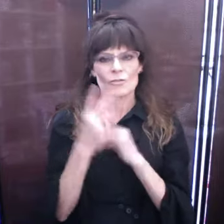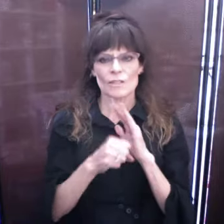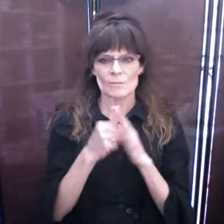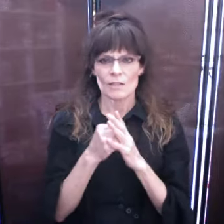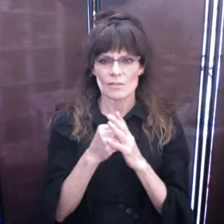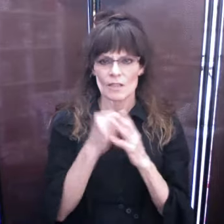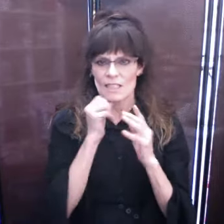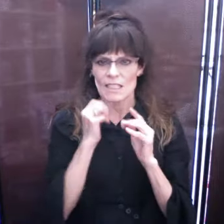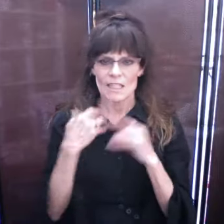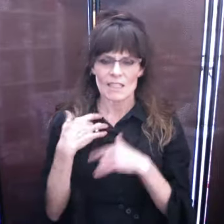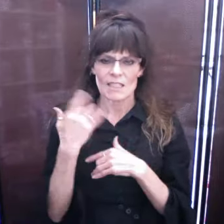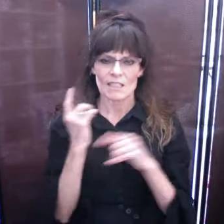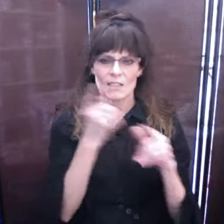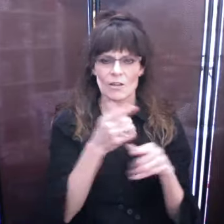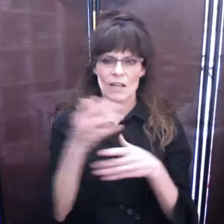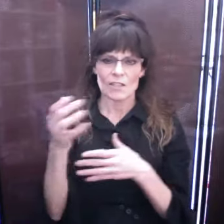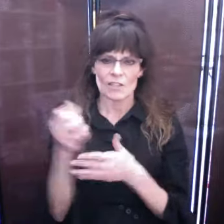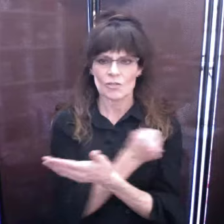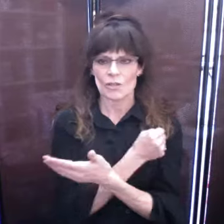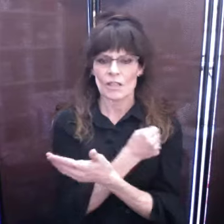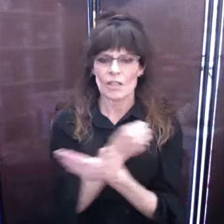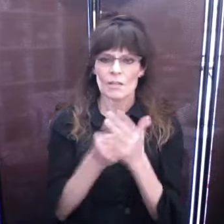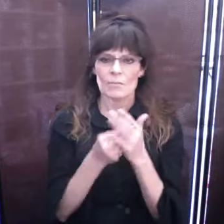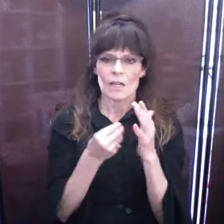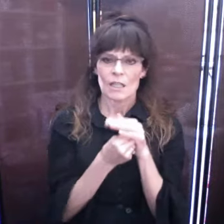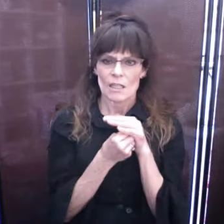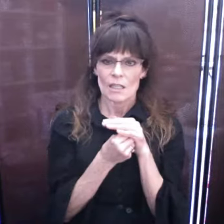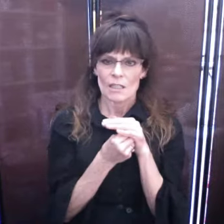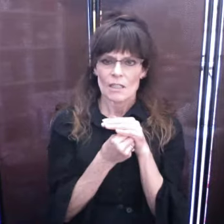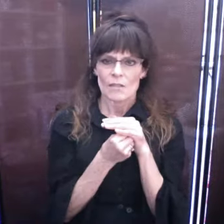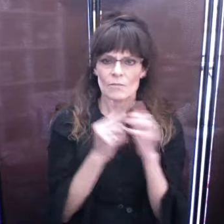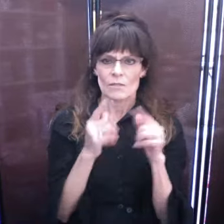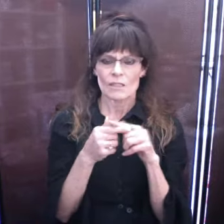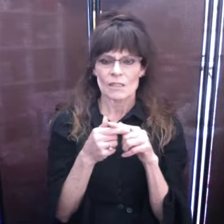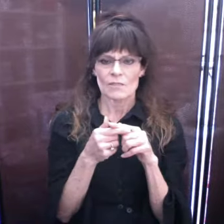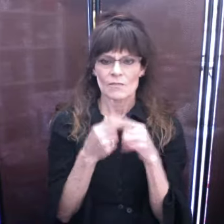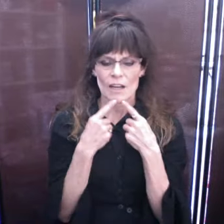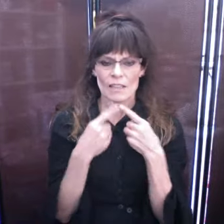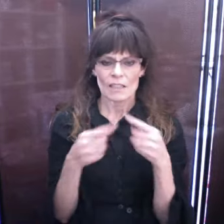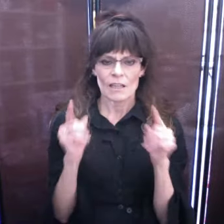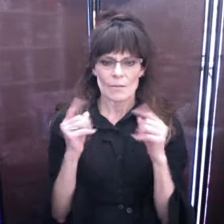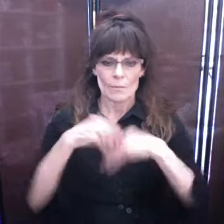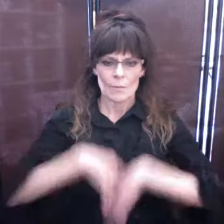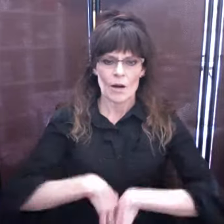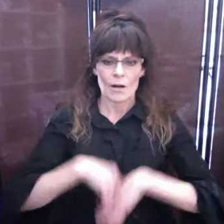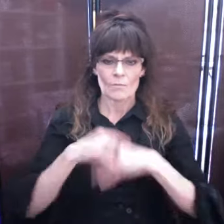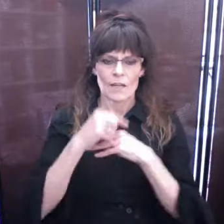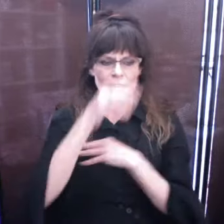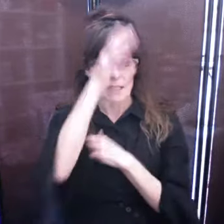go. I just took the money. When this whole operation finally came apart, my dad says, "You're a liar and a thief. That's